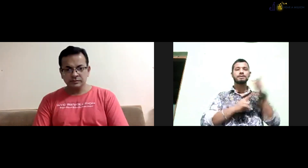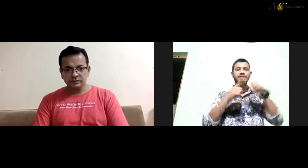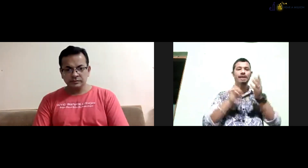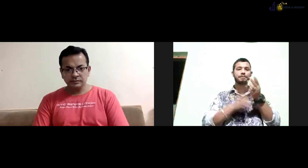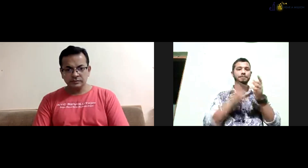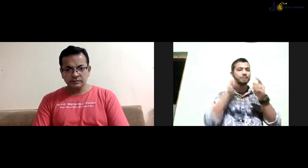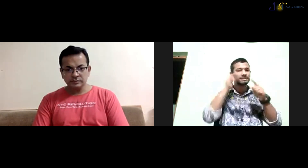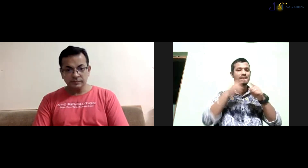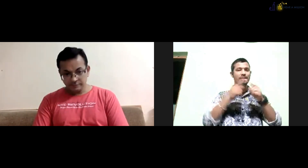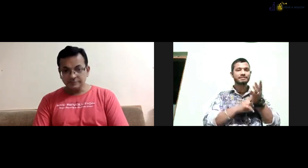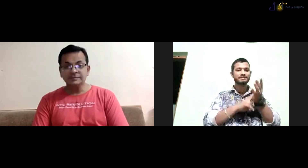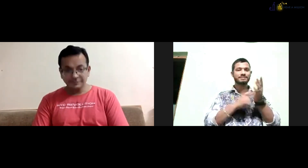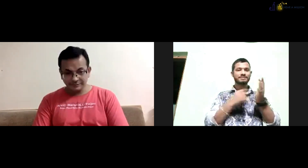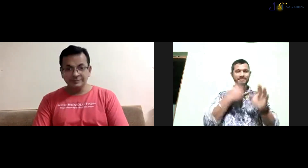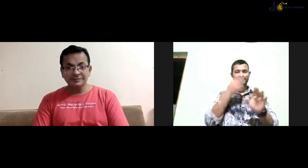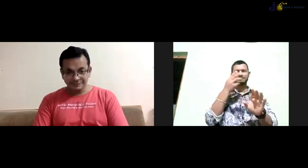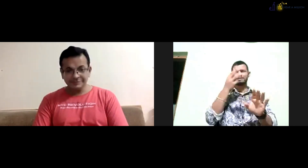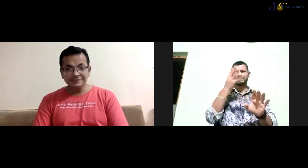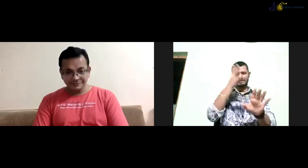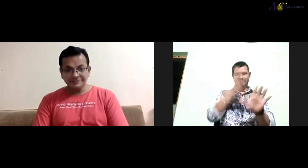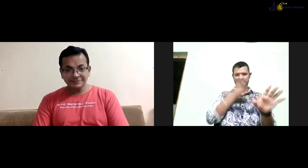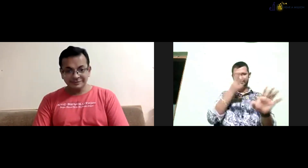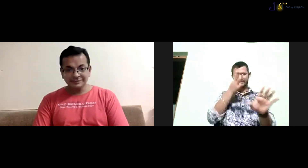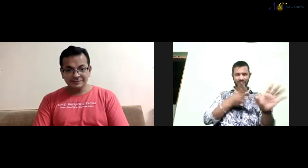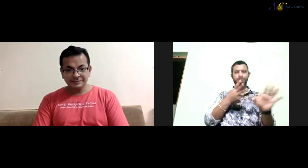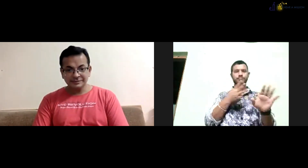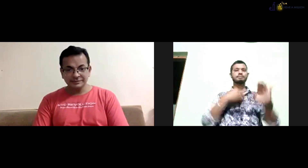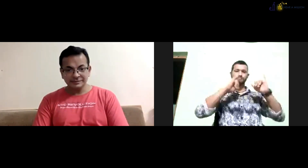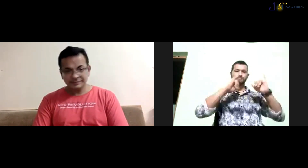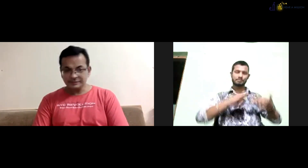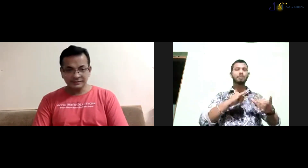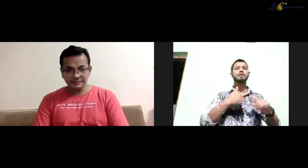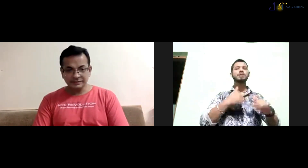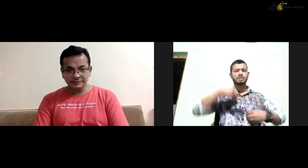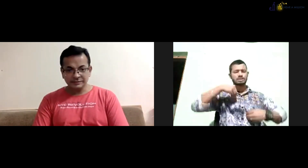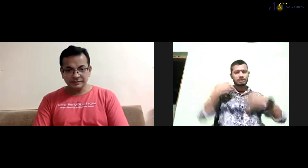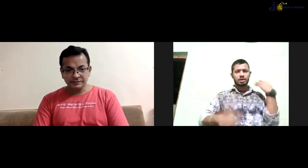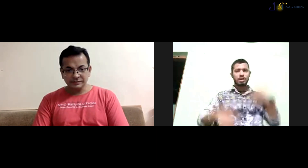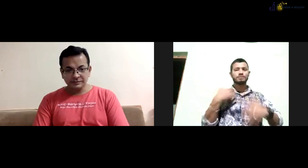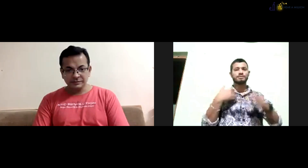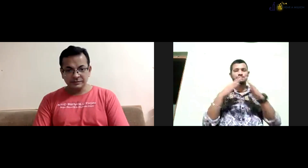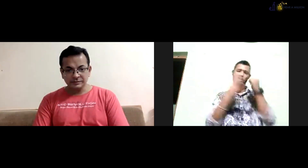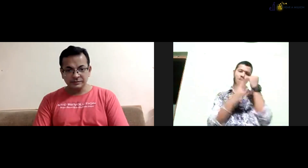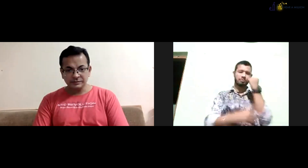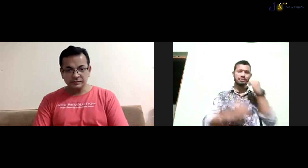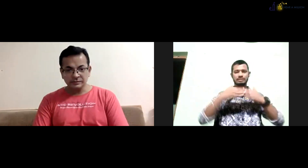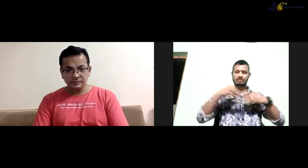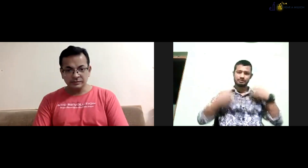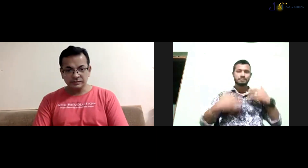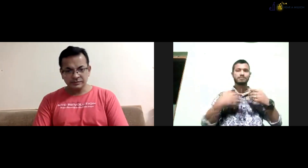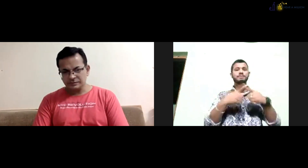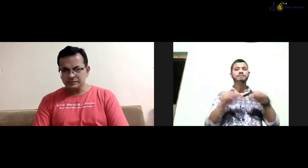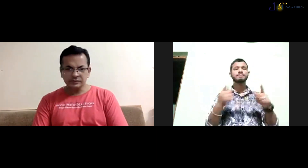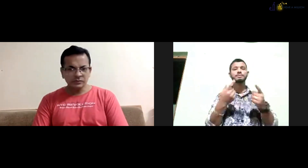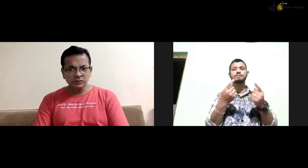will survive with it. And I met with another deaf person. So we stayed together